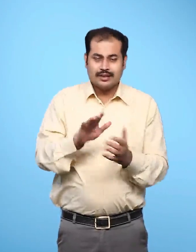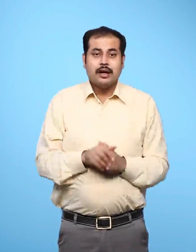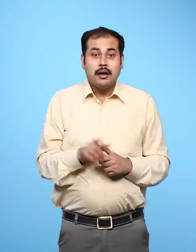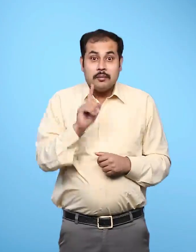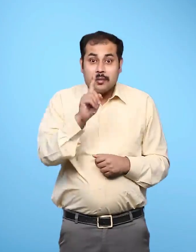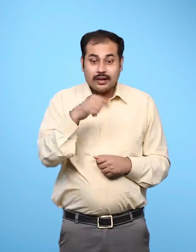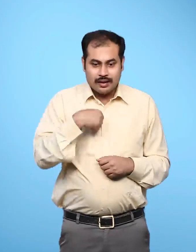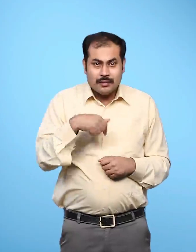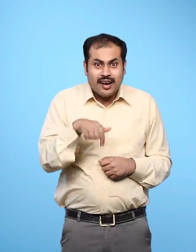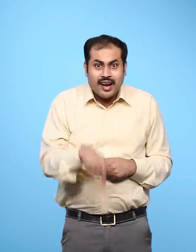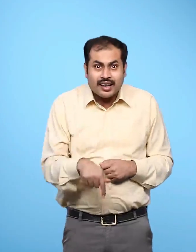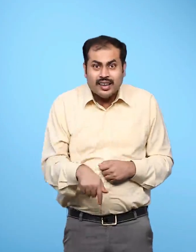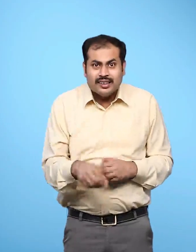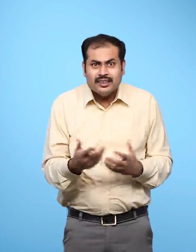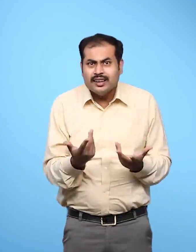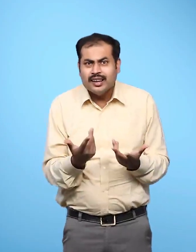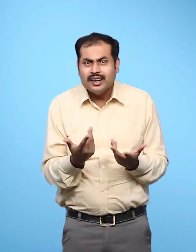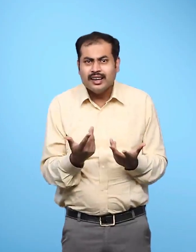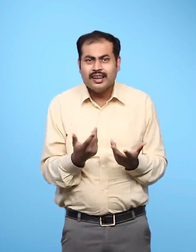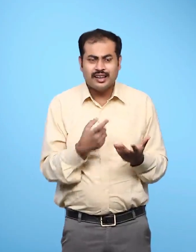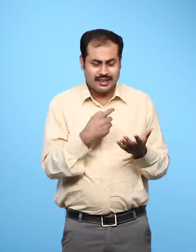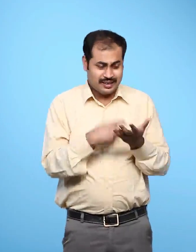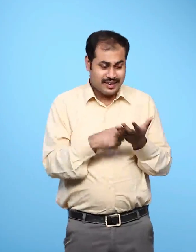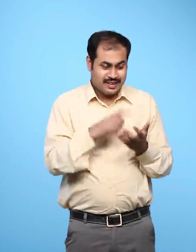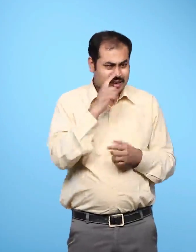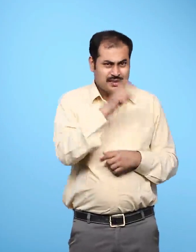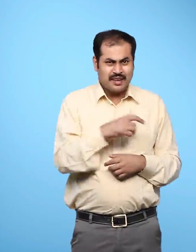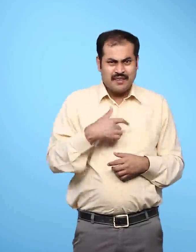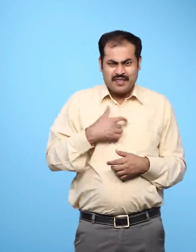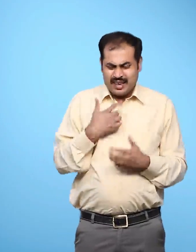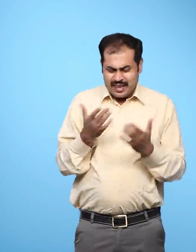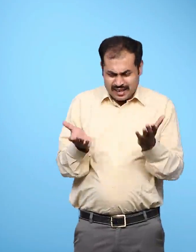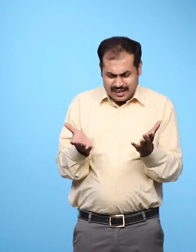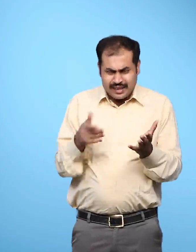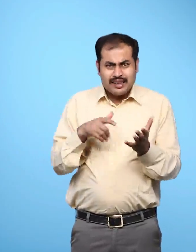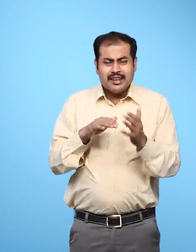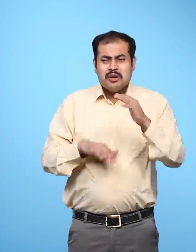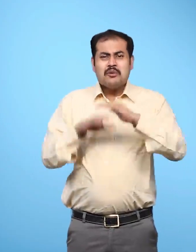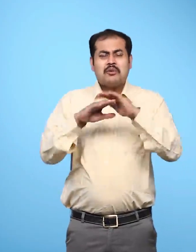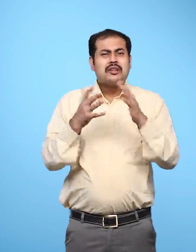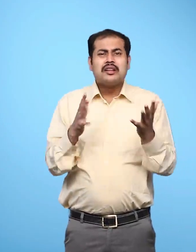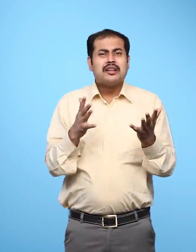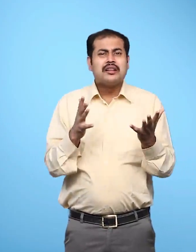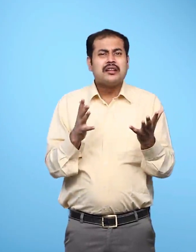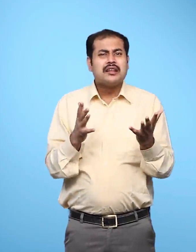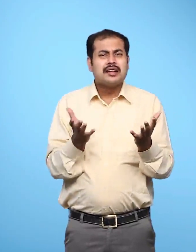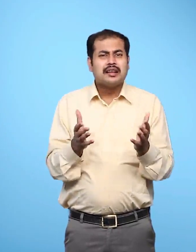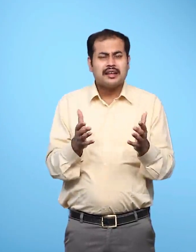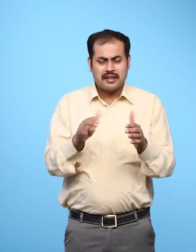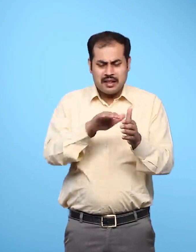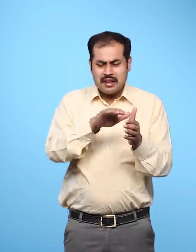Question 6. But today, Rani found that the pot was not filled completely.